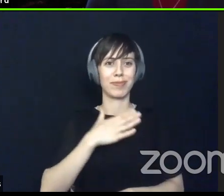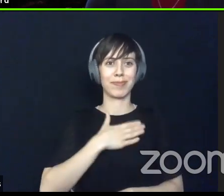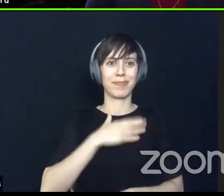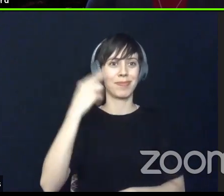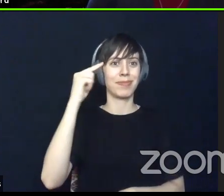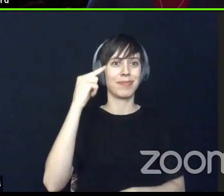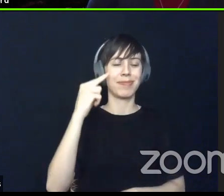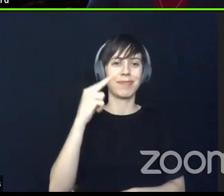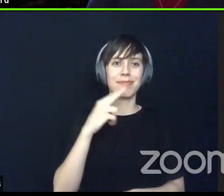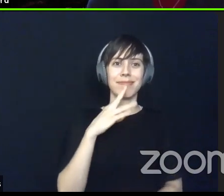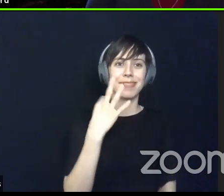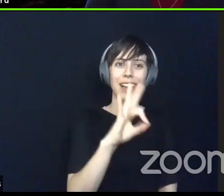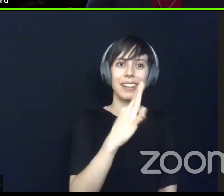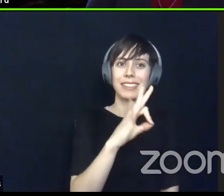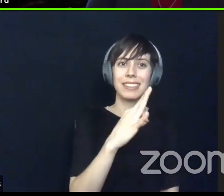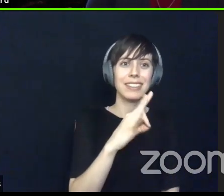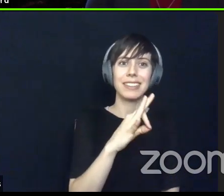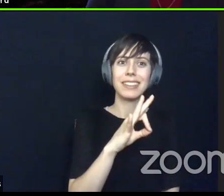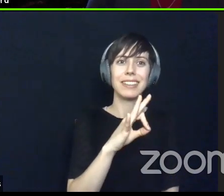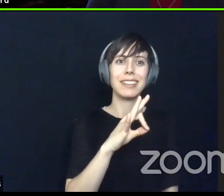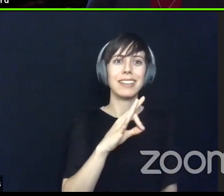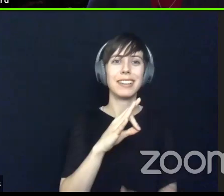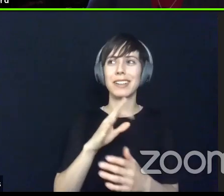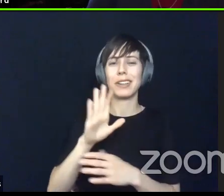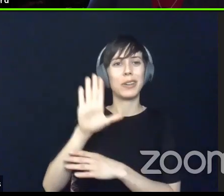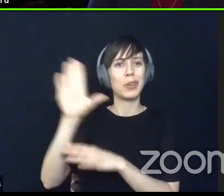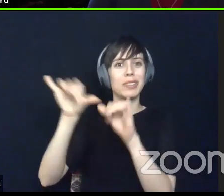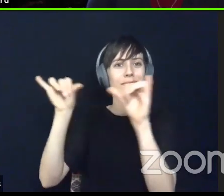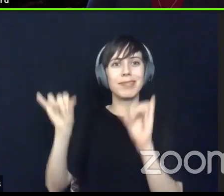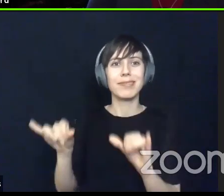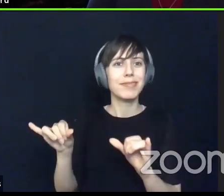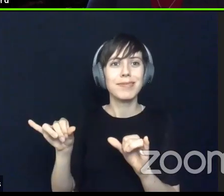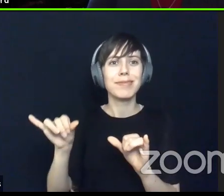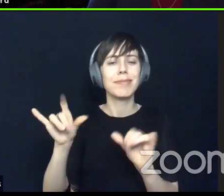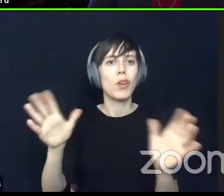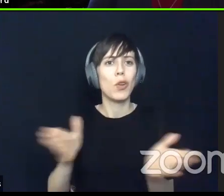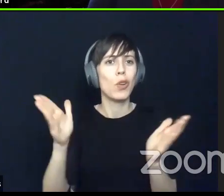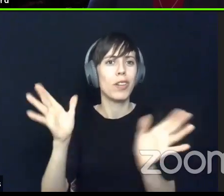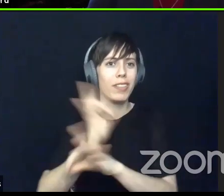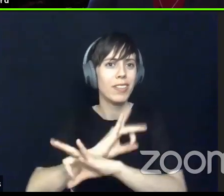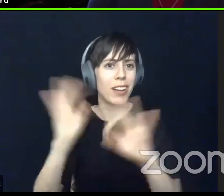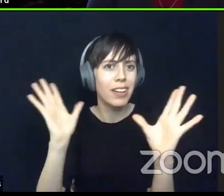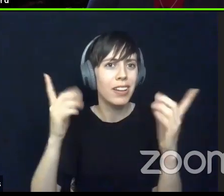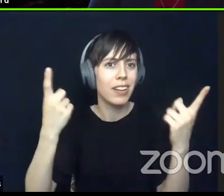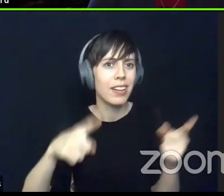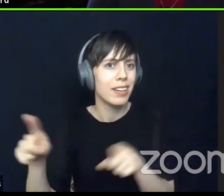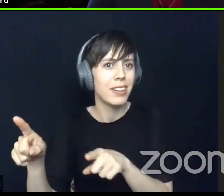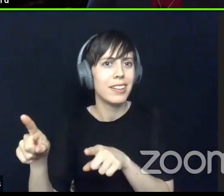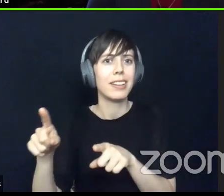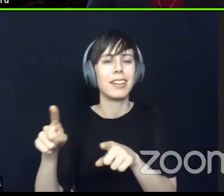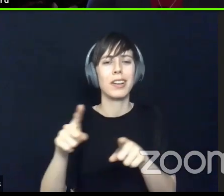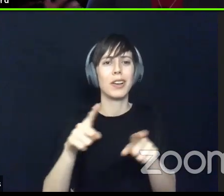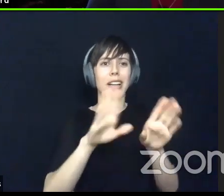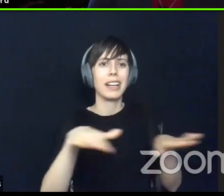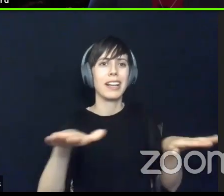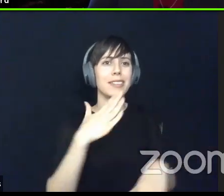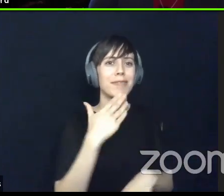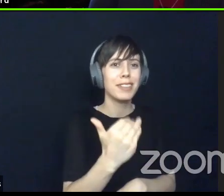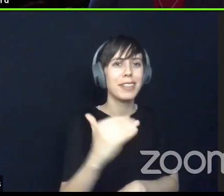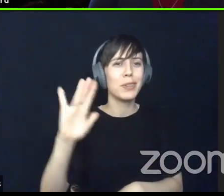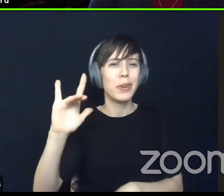bullets, or so that they don't commit suicide, or so that we don't yeah. have all this violence that you're saying is happening between kids 15 to 25? Like,